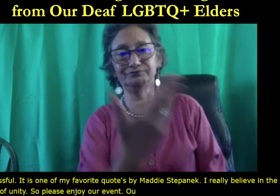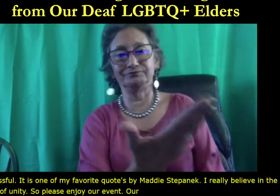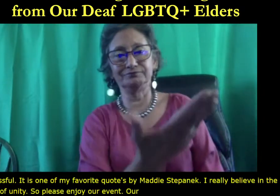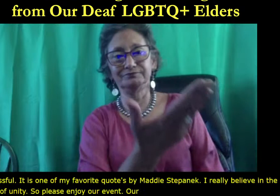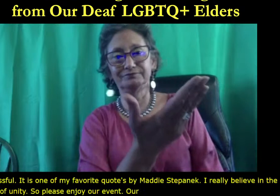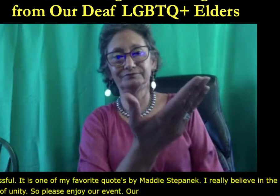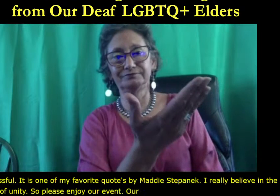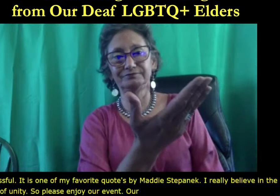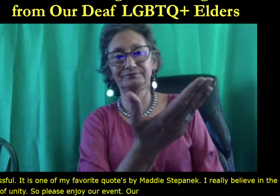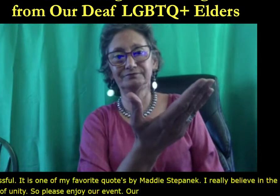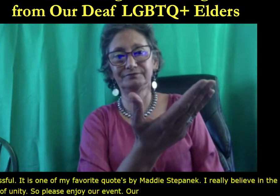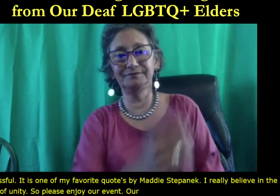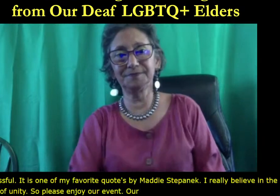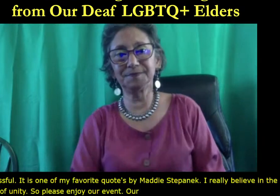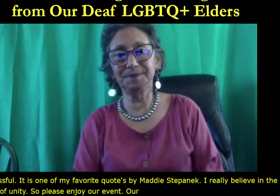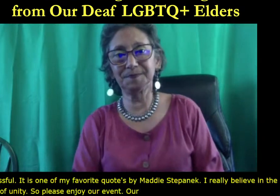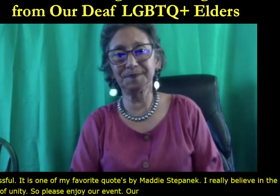come on up gary